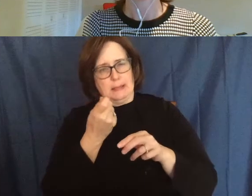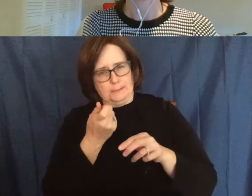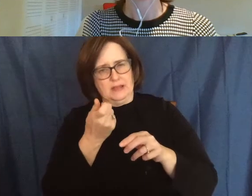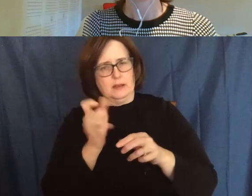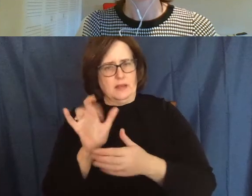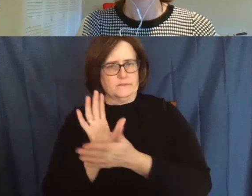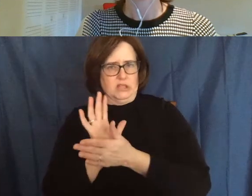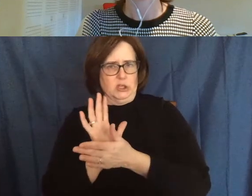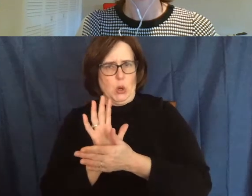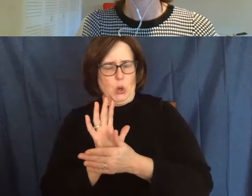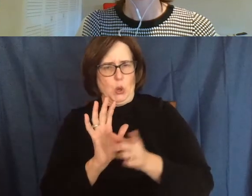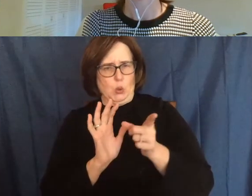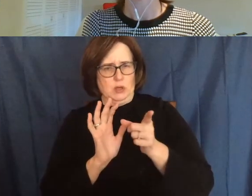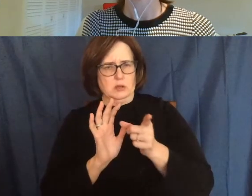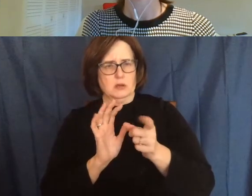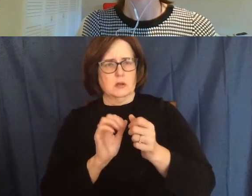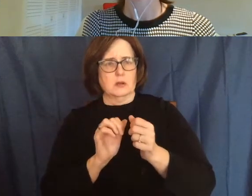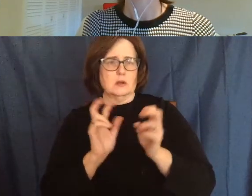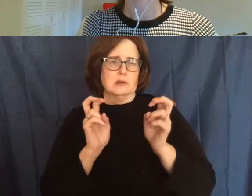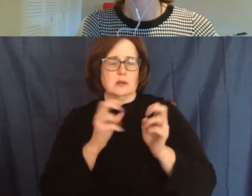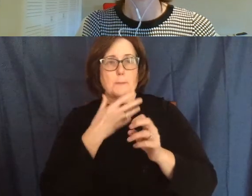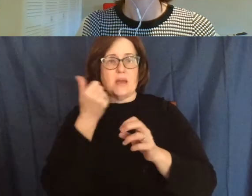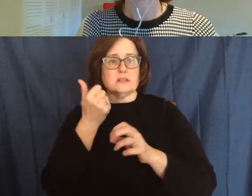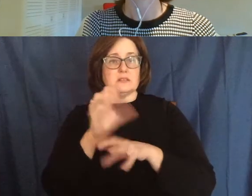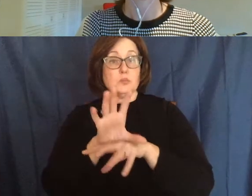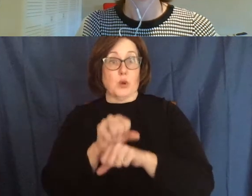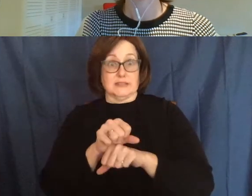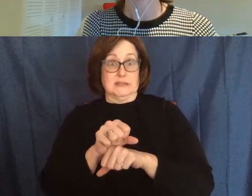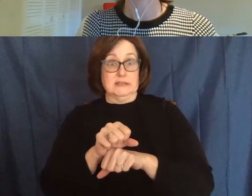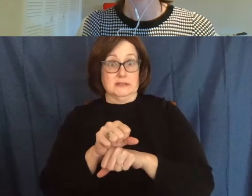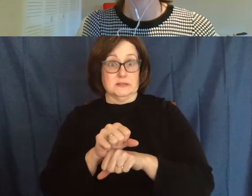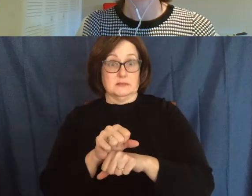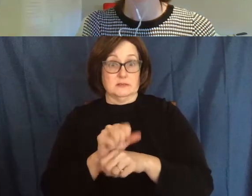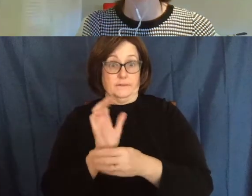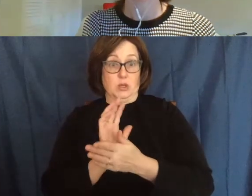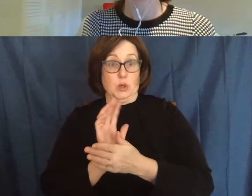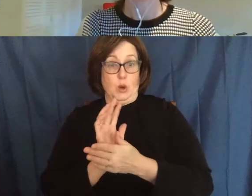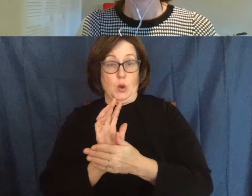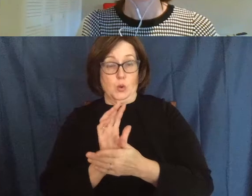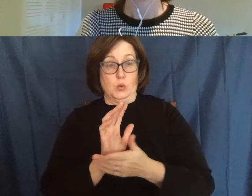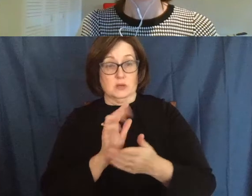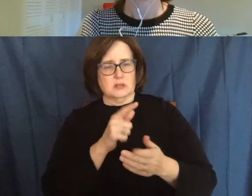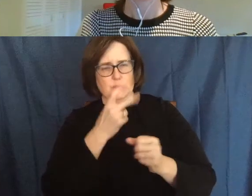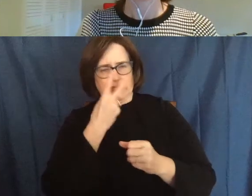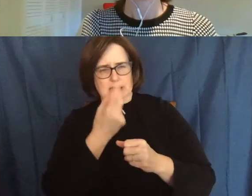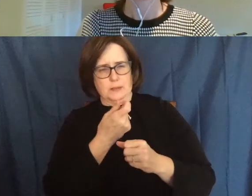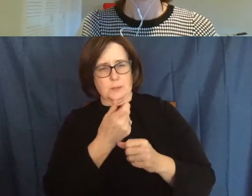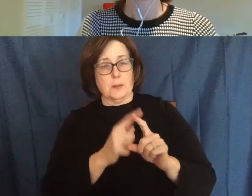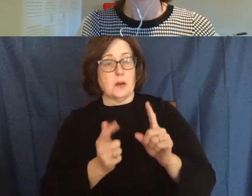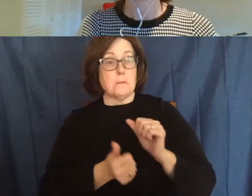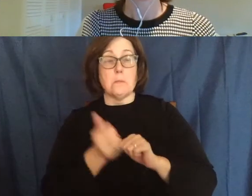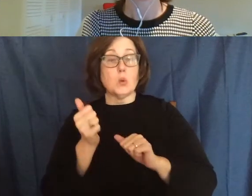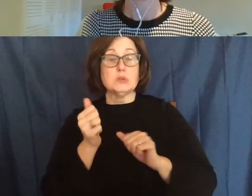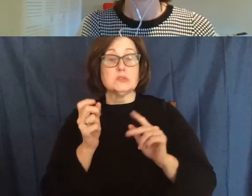with the best practices. But the main things that were enjoyed by the families is